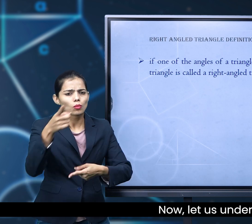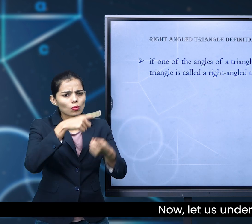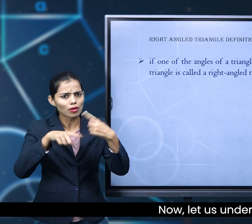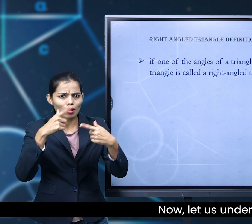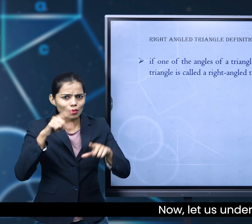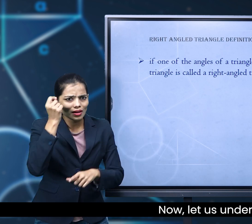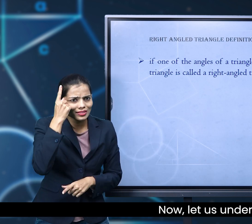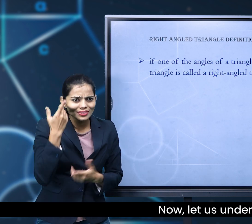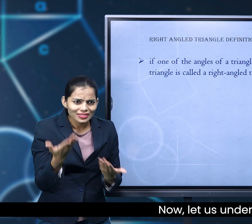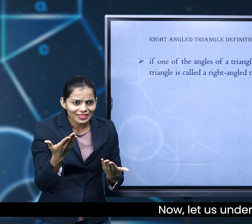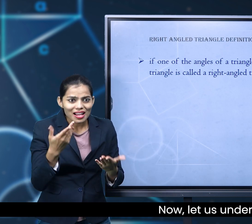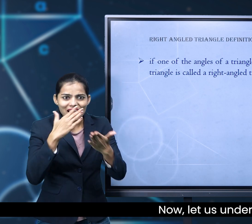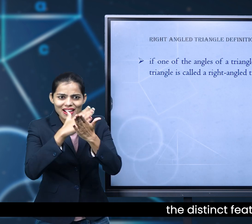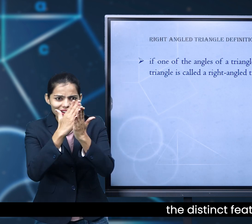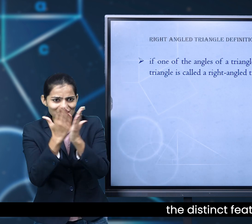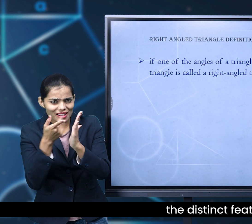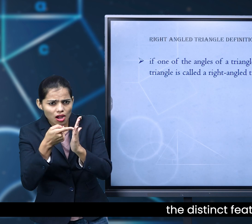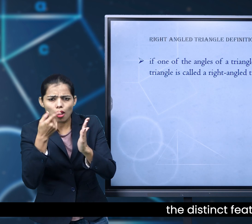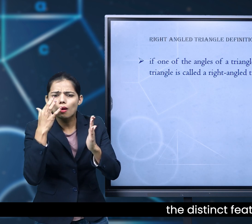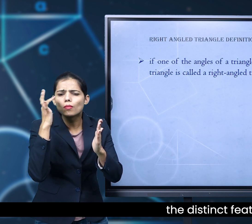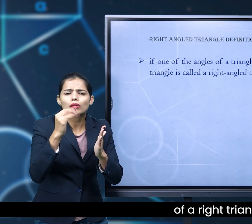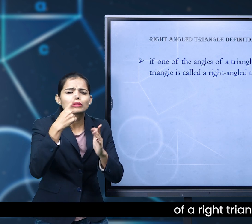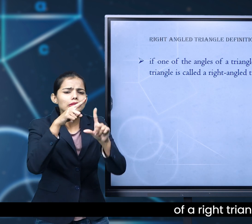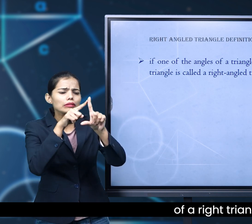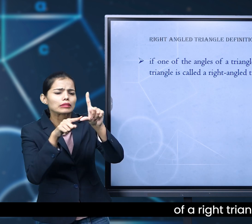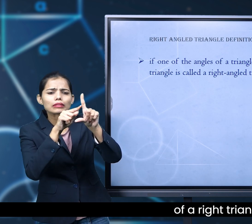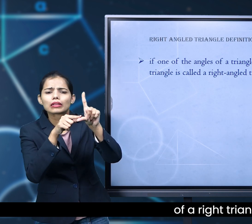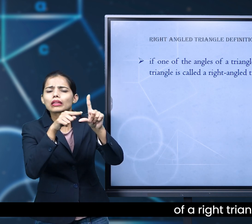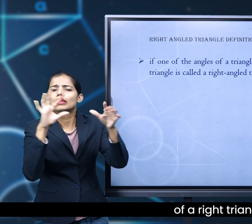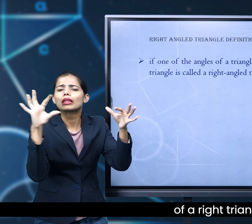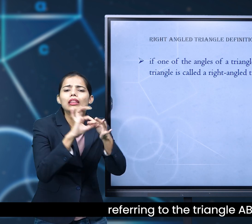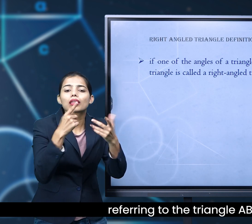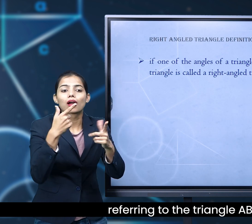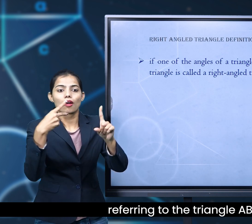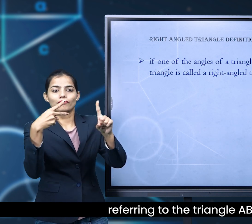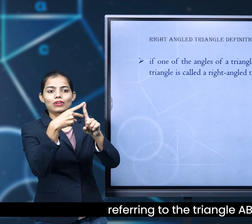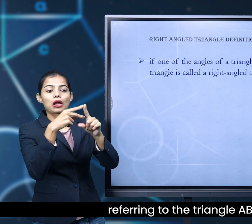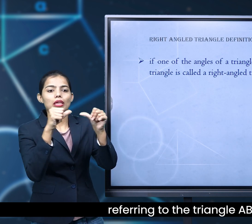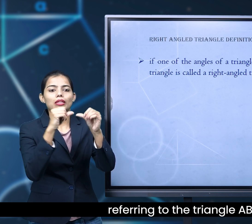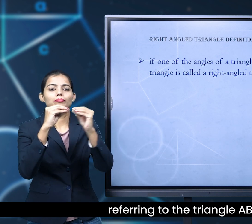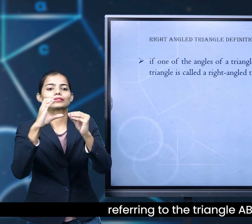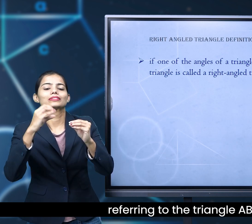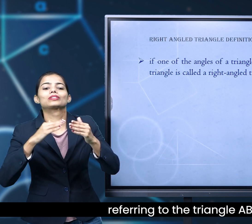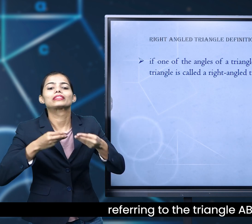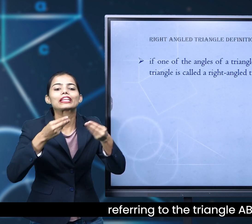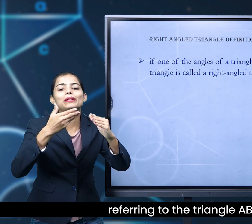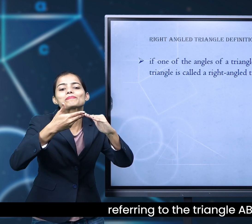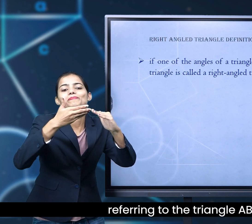Now, let us understand the distinct features of a right triangle referring to the triangle ABC